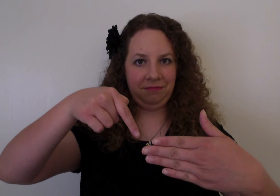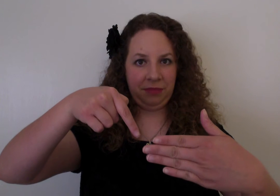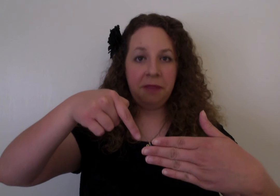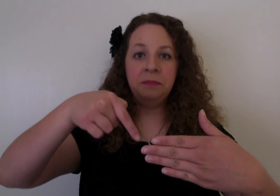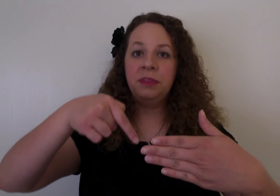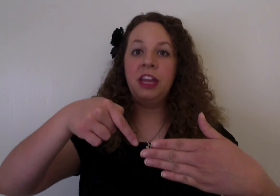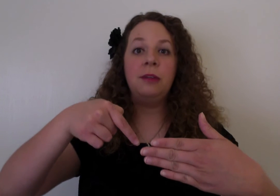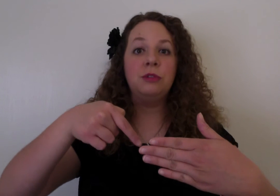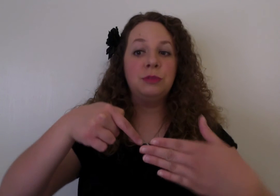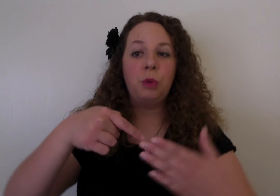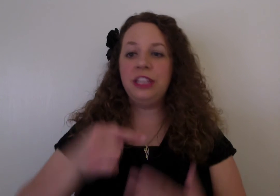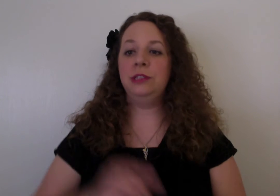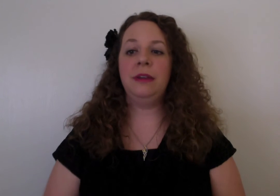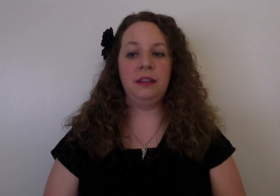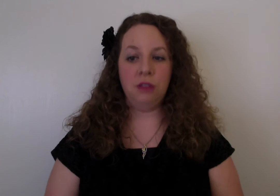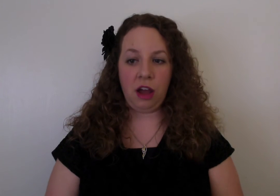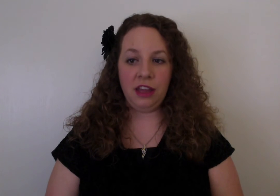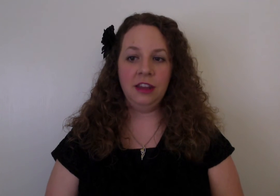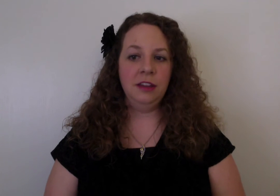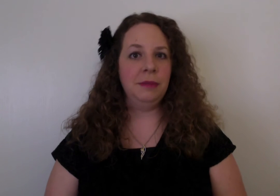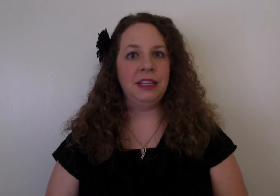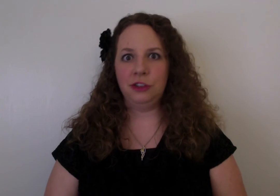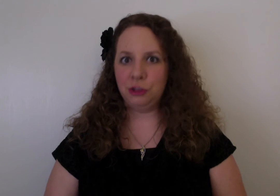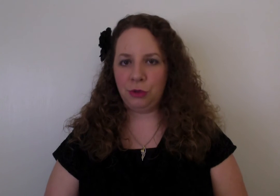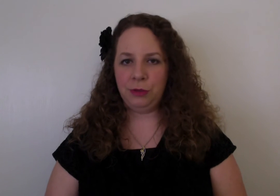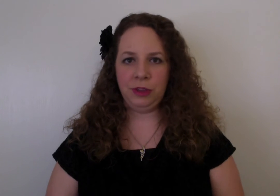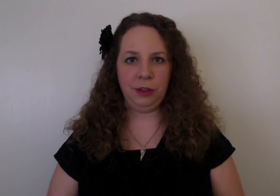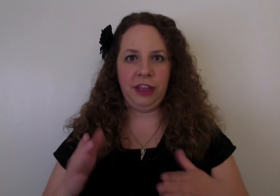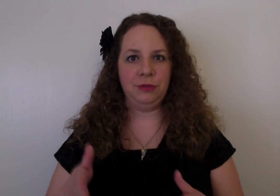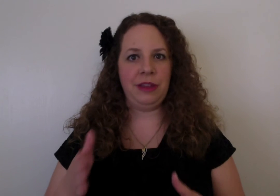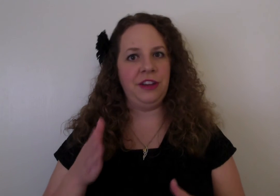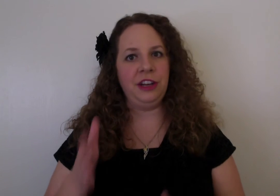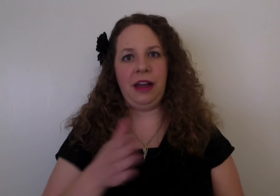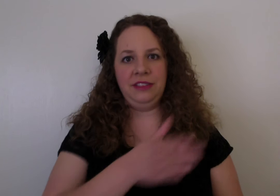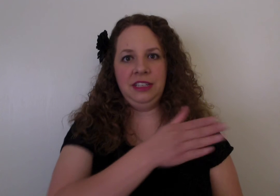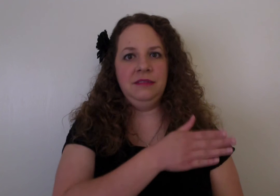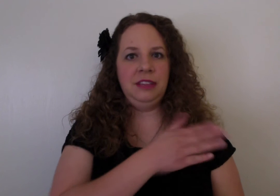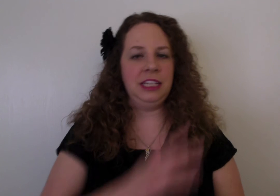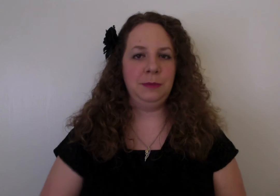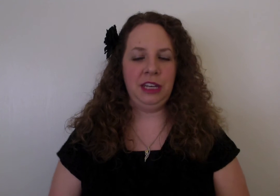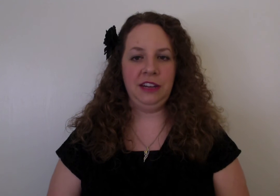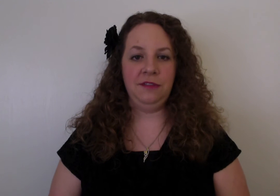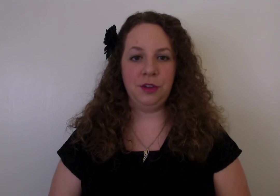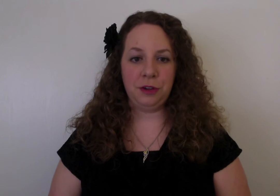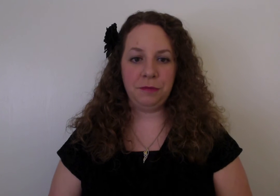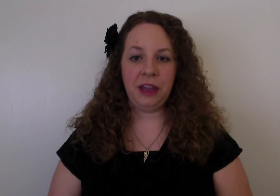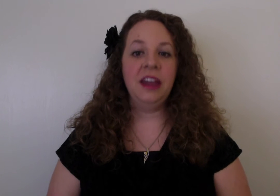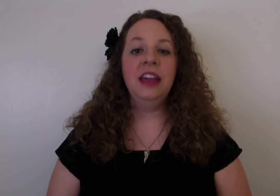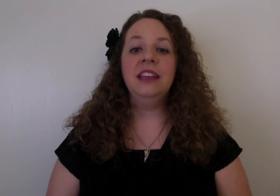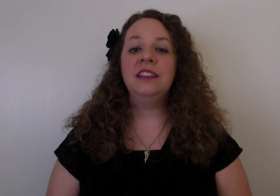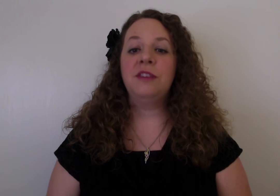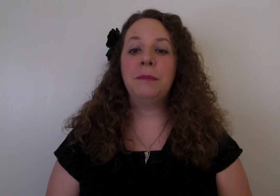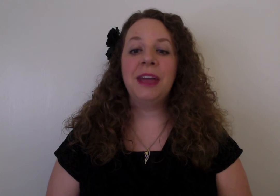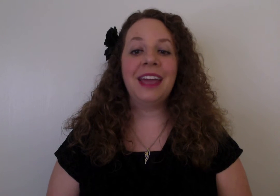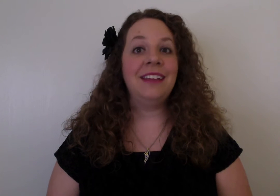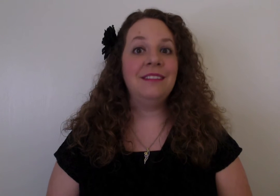okay, and I will just point to it and nod because there is only one location right there. I don't have to explain any further, okay? Now if I pick